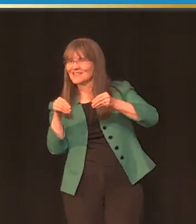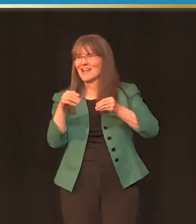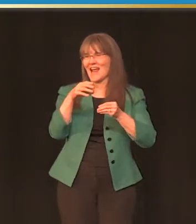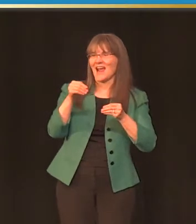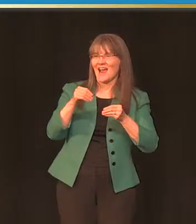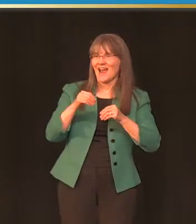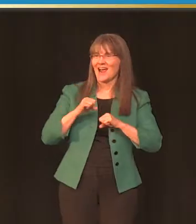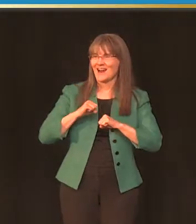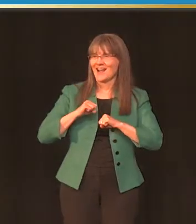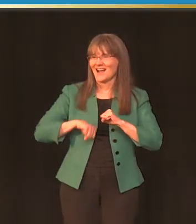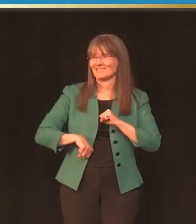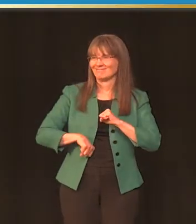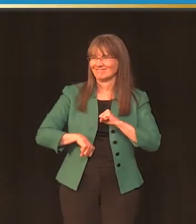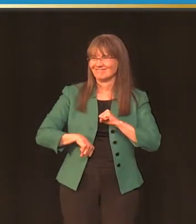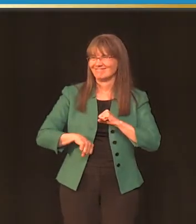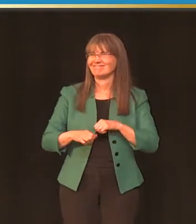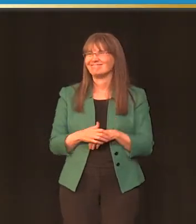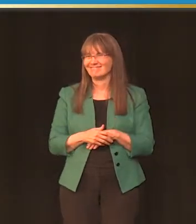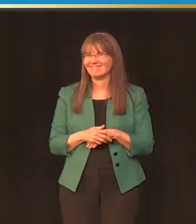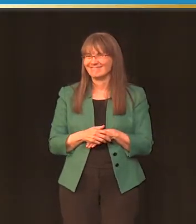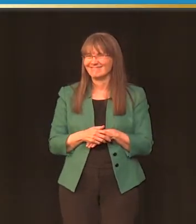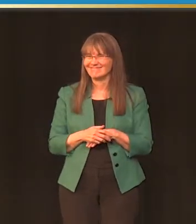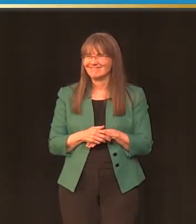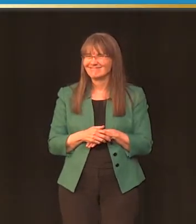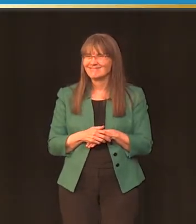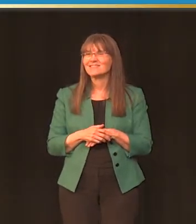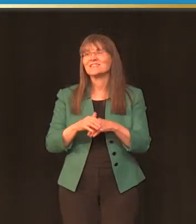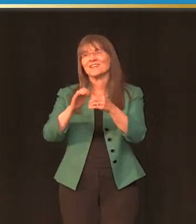that balance in flexibility and toughness.